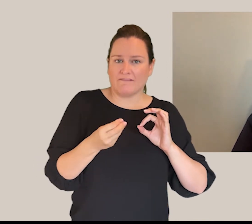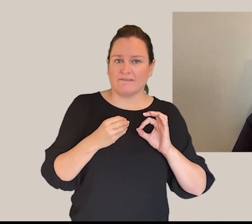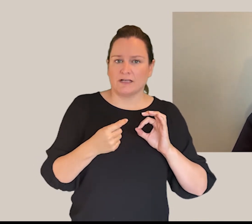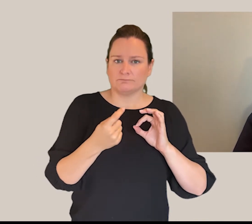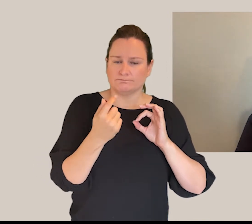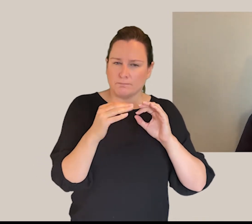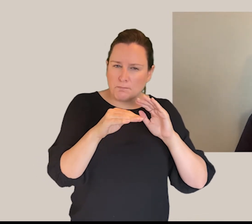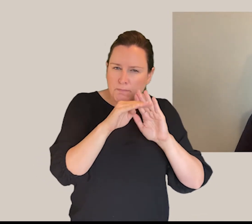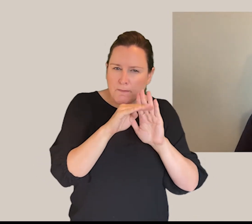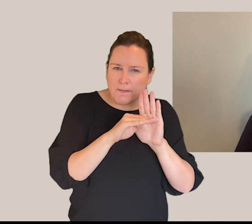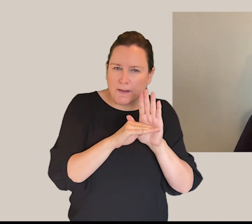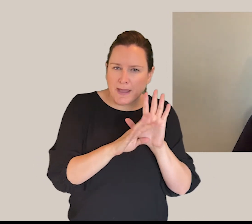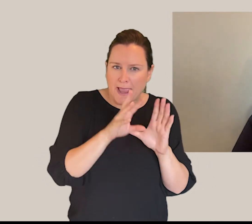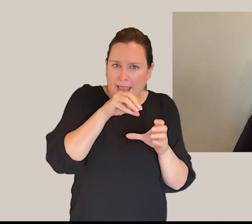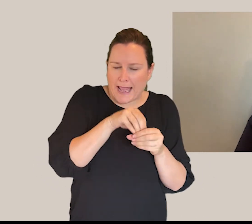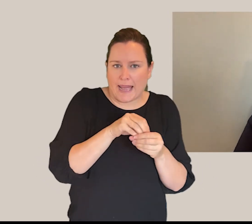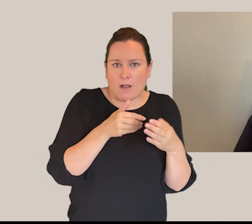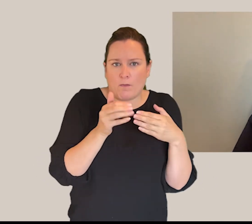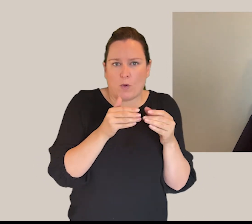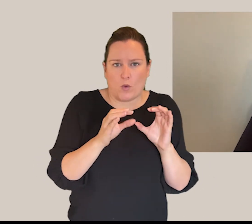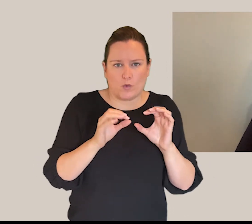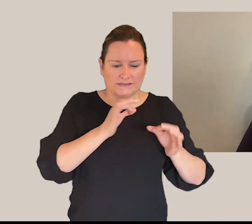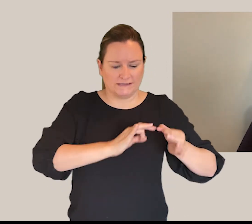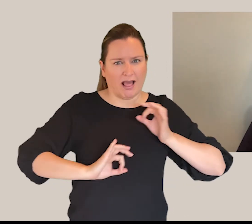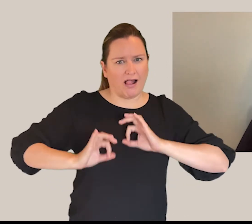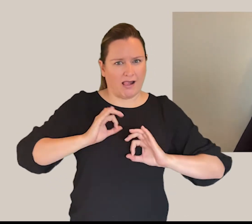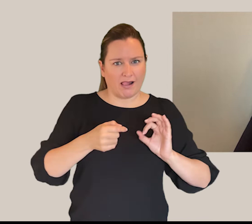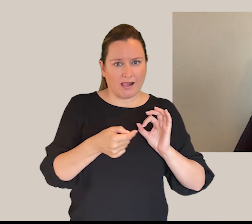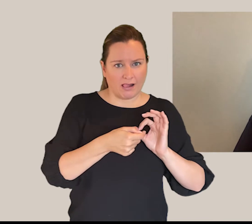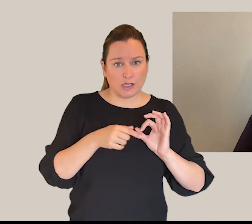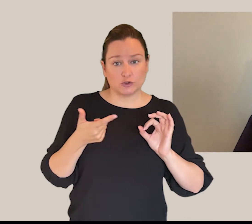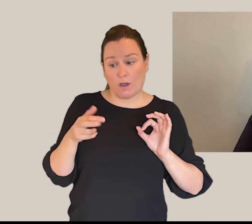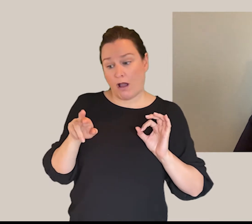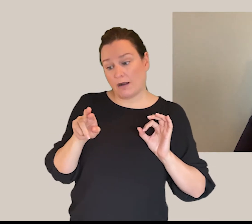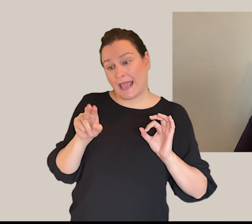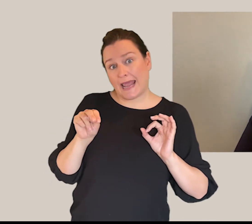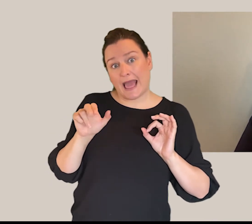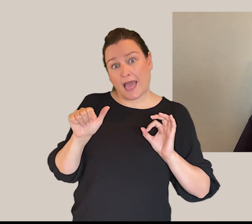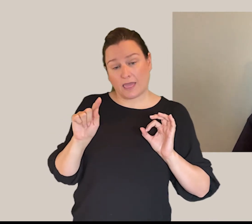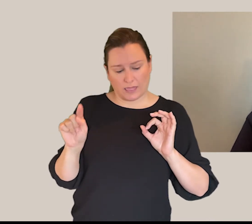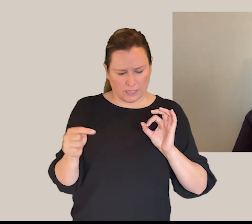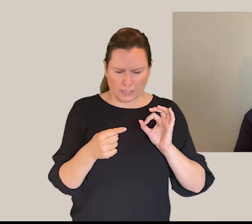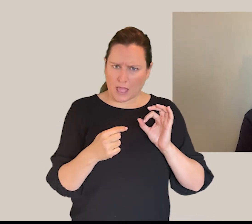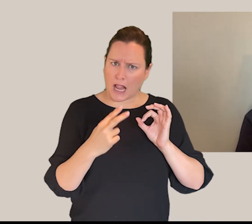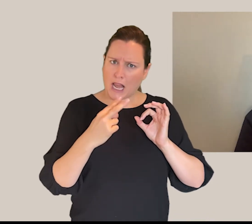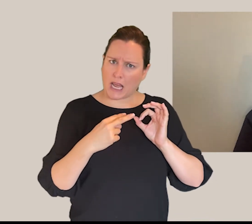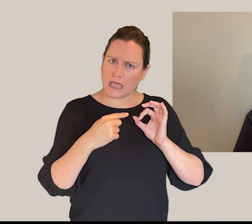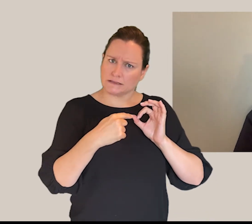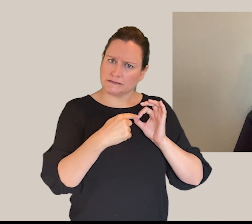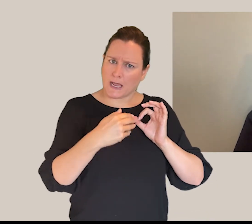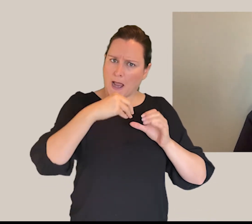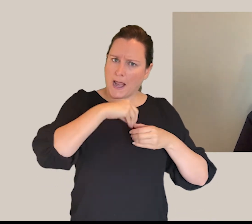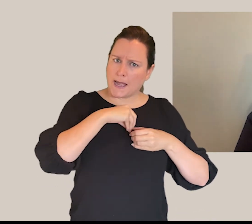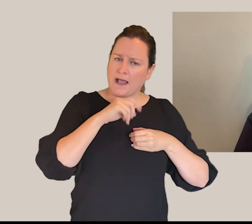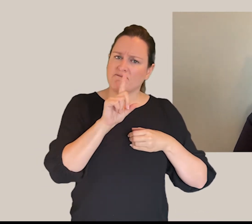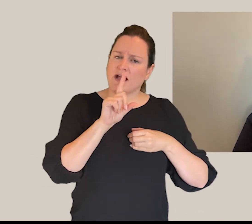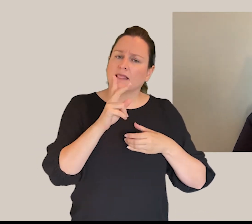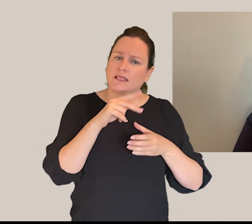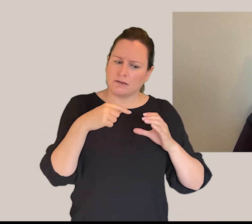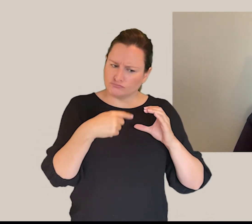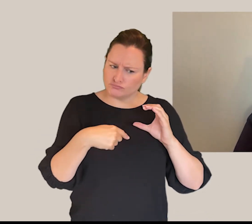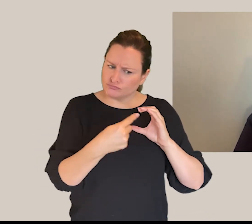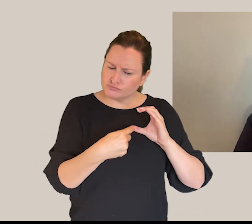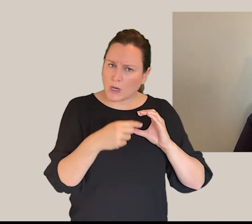the cell's instruction manual. Simply put, RNA acts to read the cell's instruction manual and